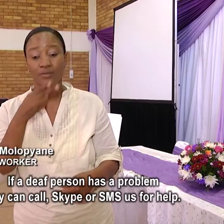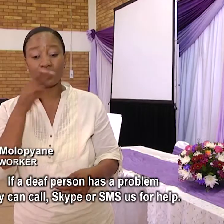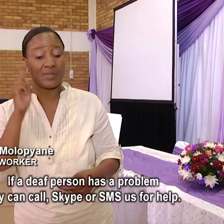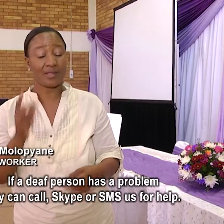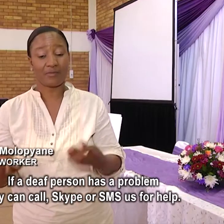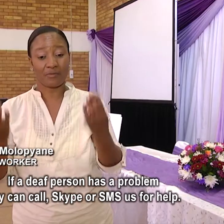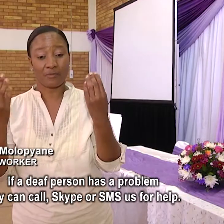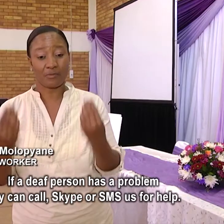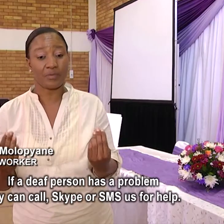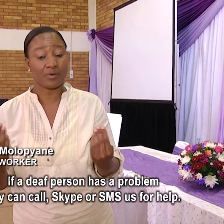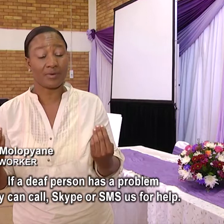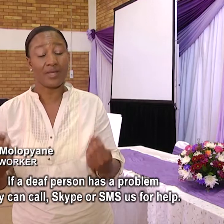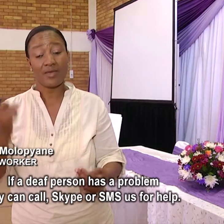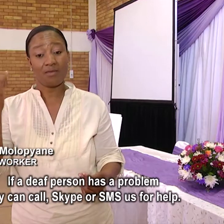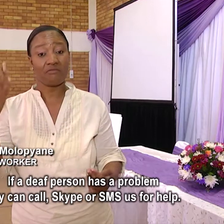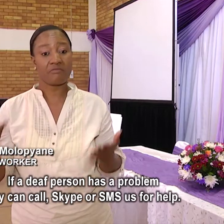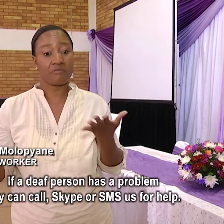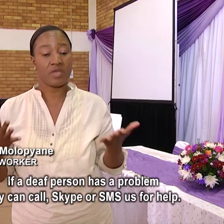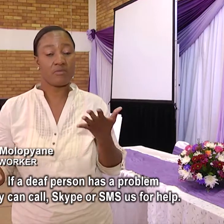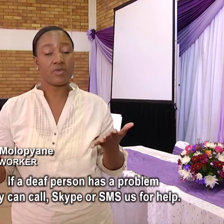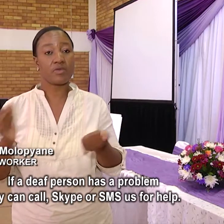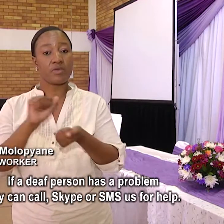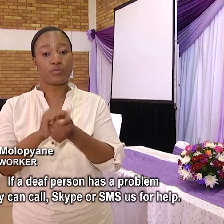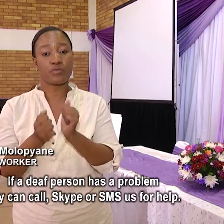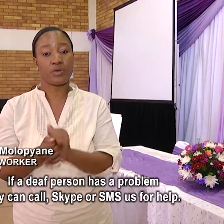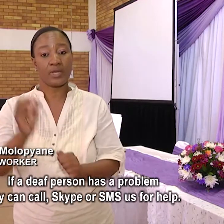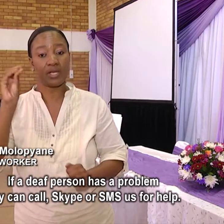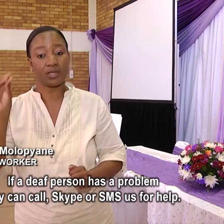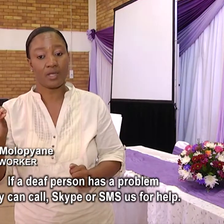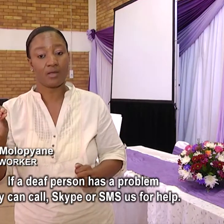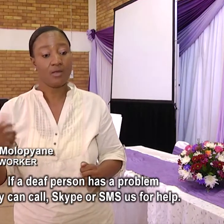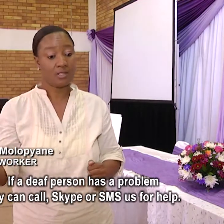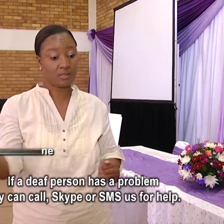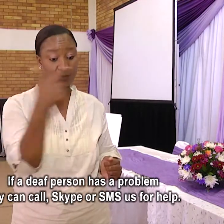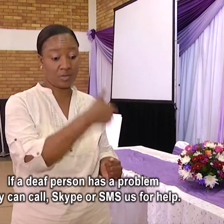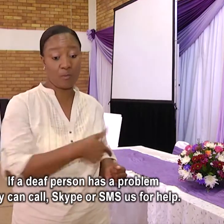If a deaf person has a problem, they can call Skype or SMS us for help.